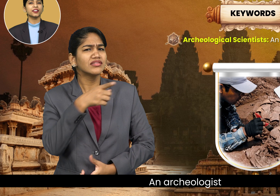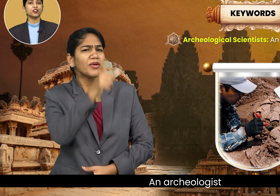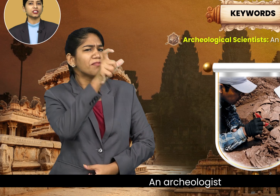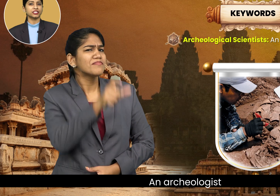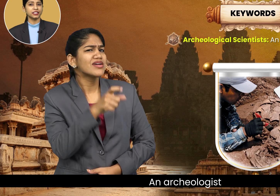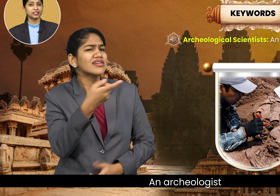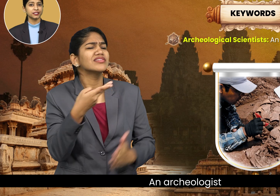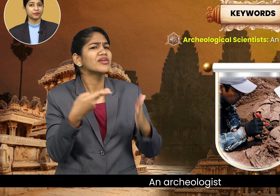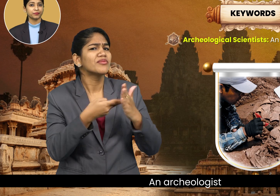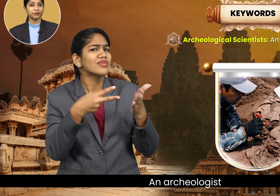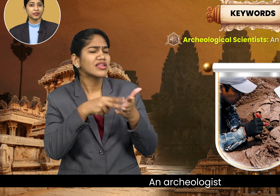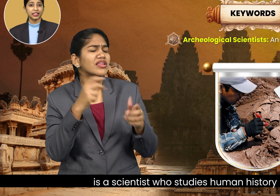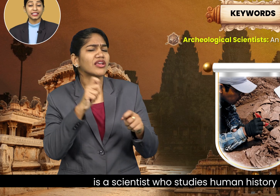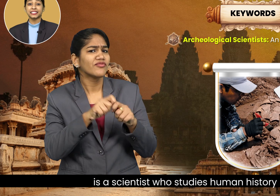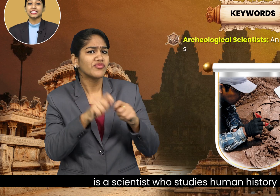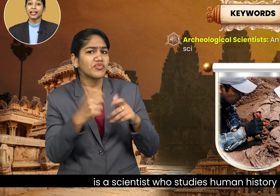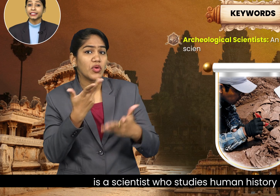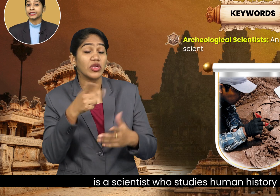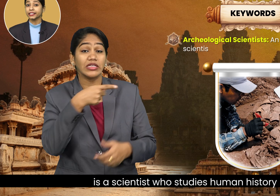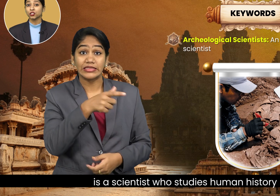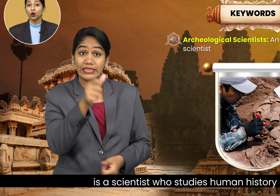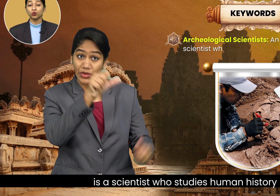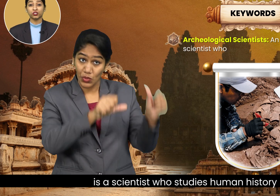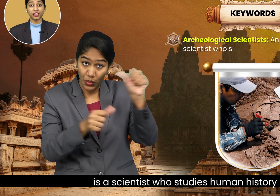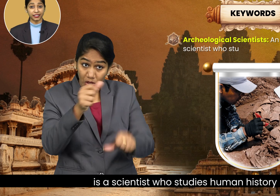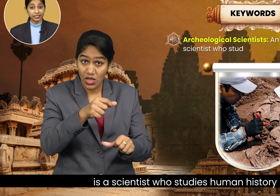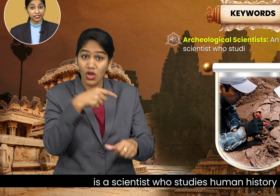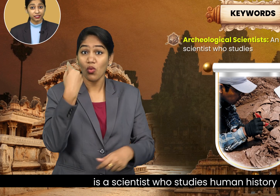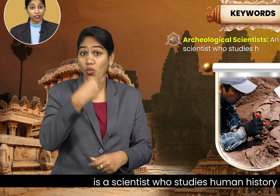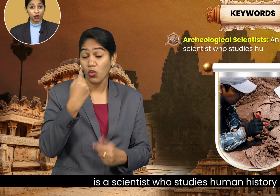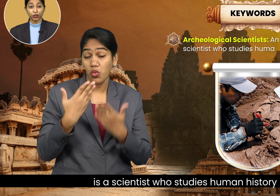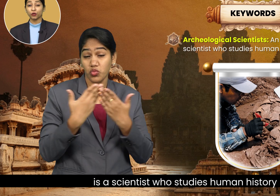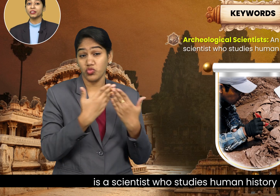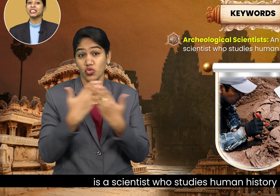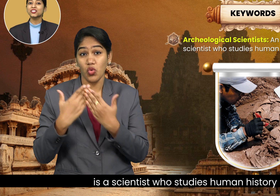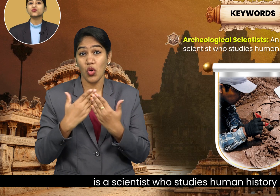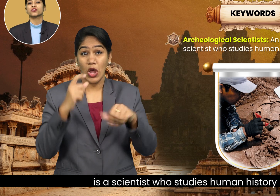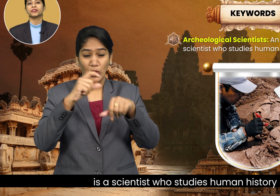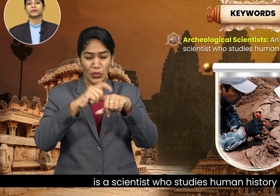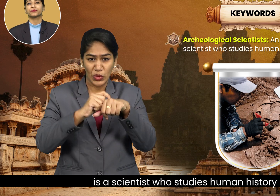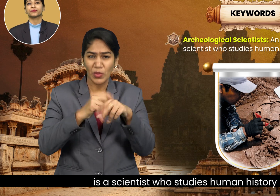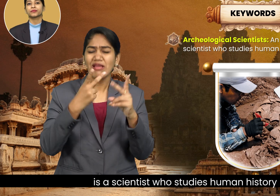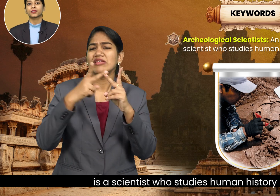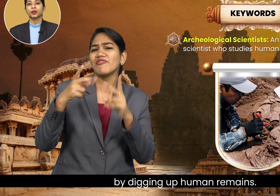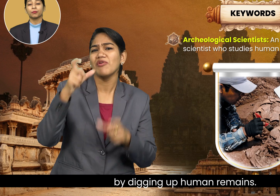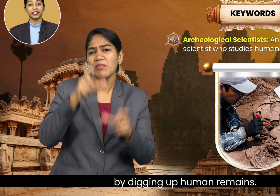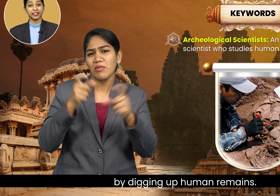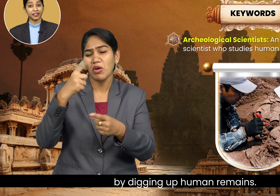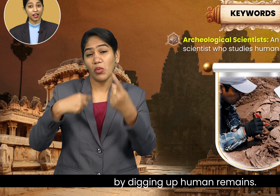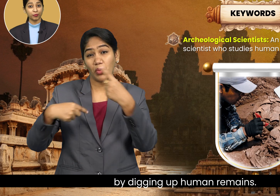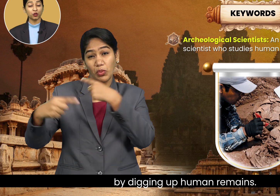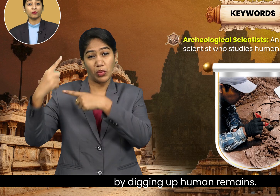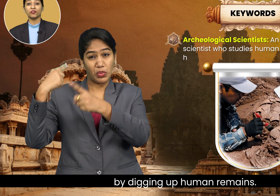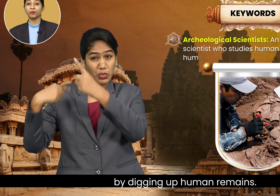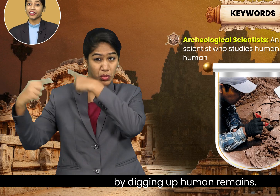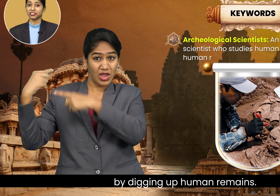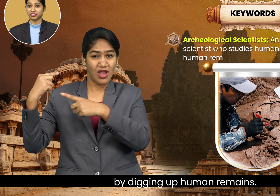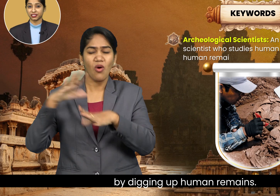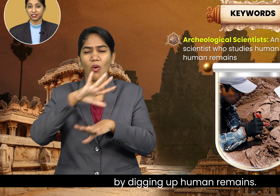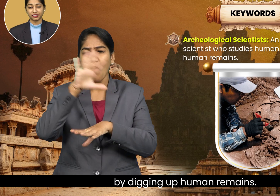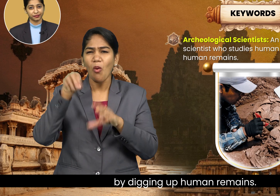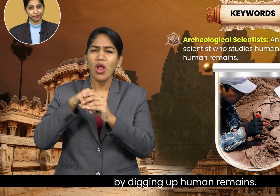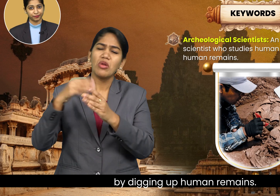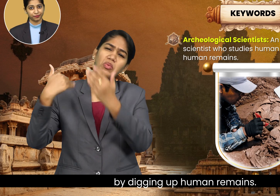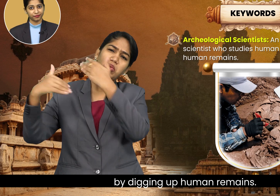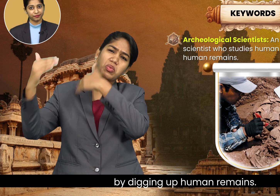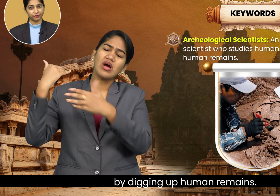An archaeologist is a scientist who studies human history by digging up human